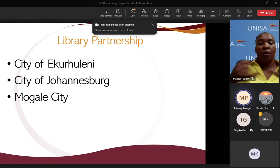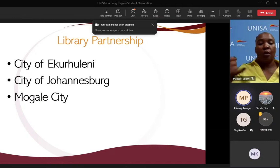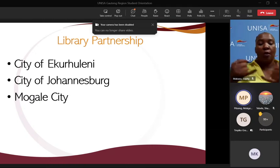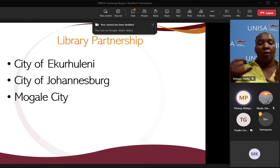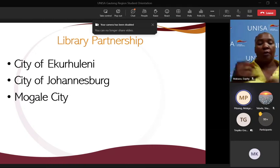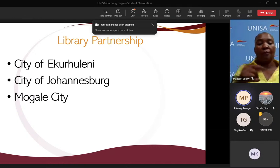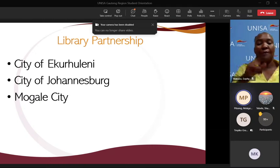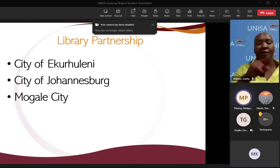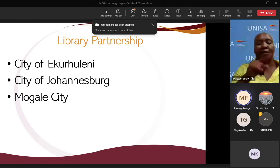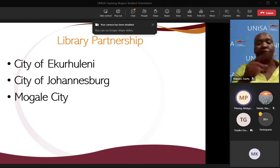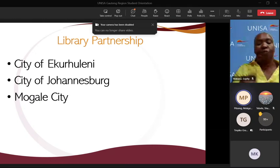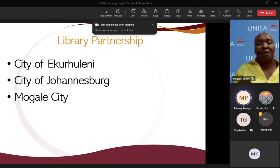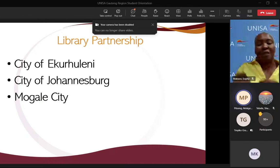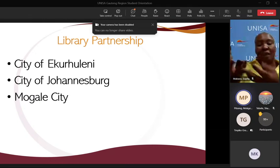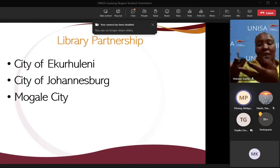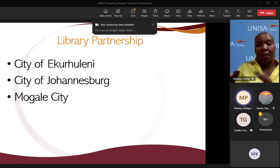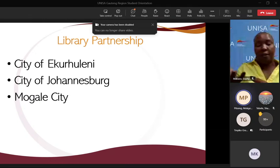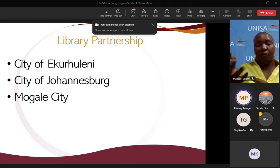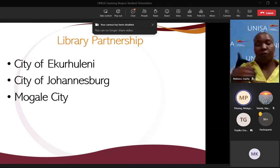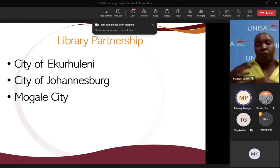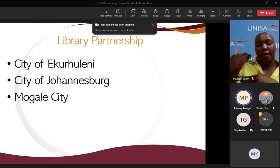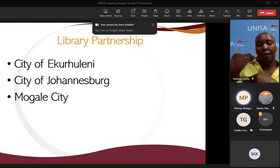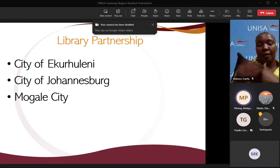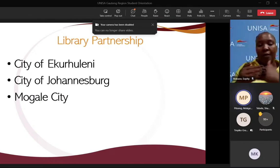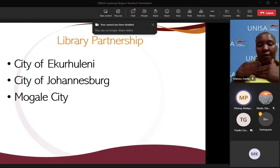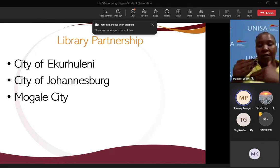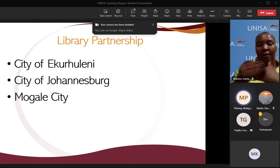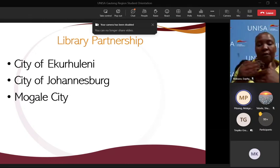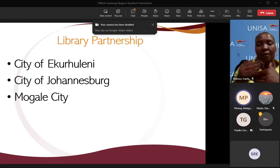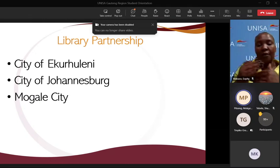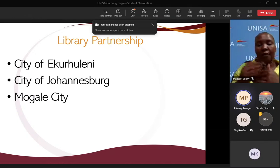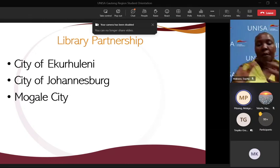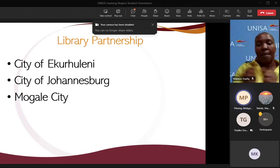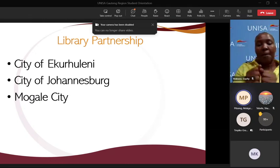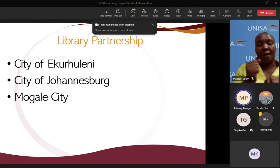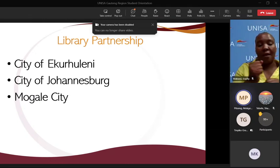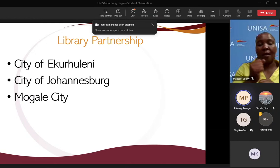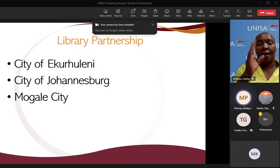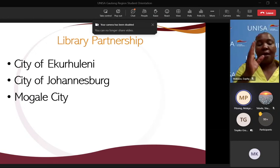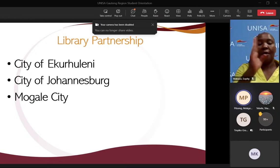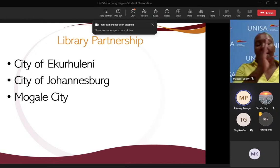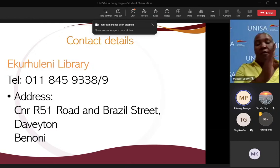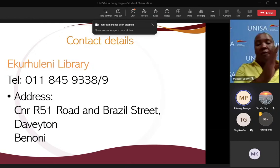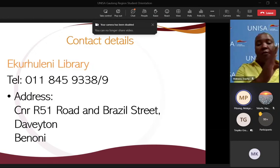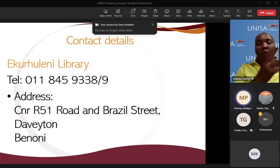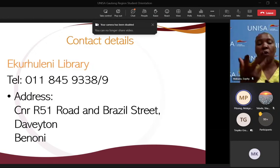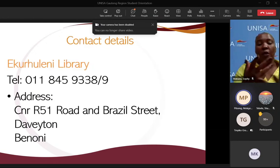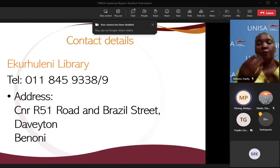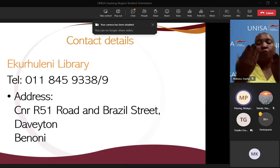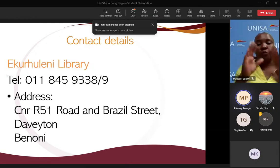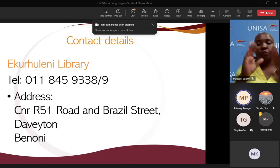can be delivered at the nearest partner Library where the student can go and collect